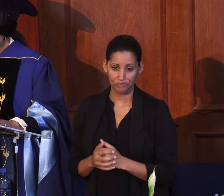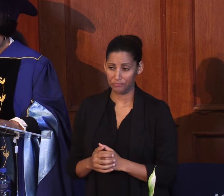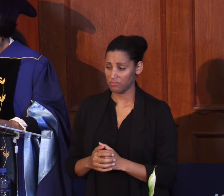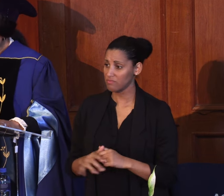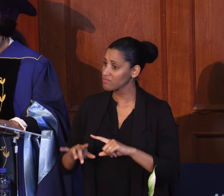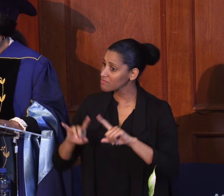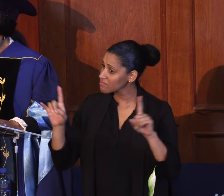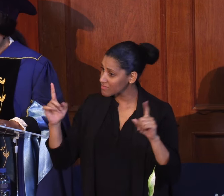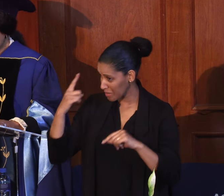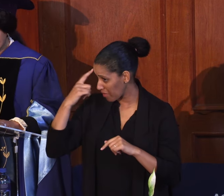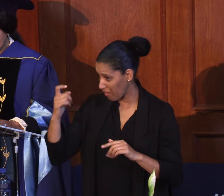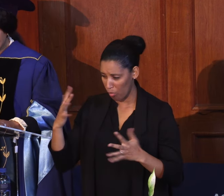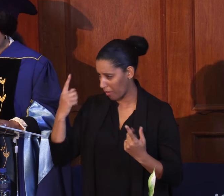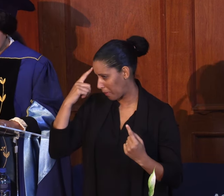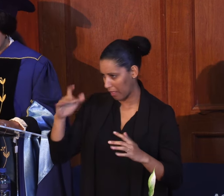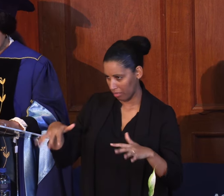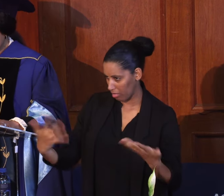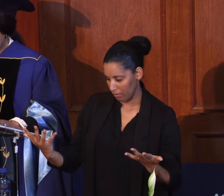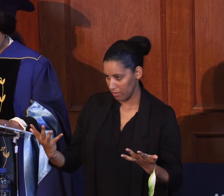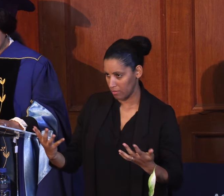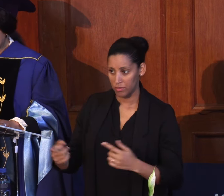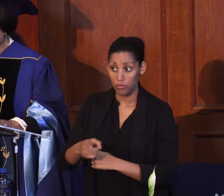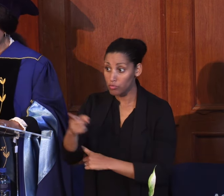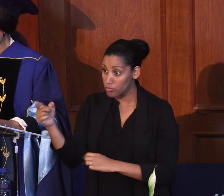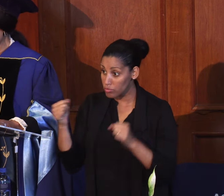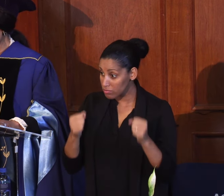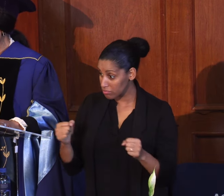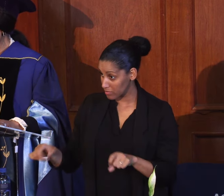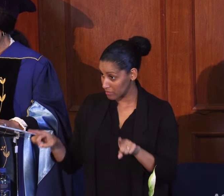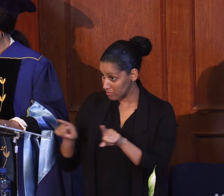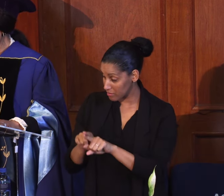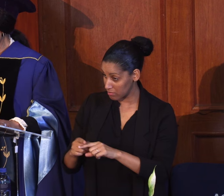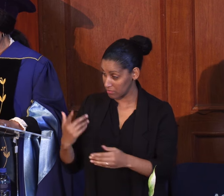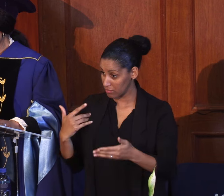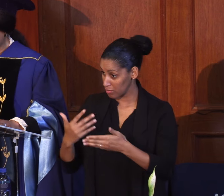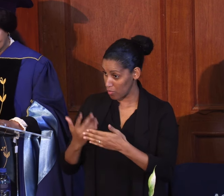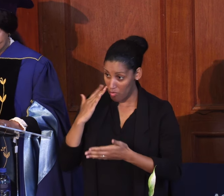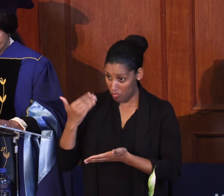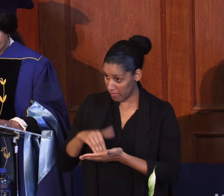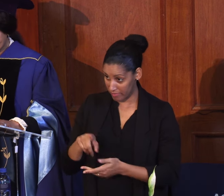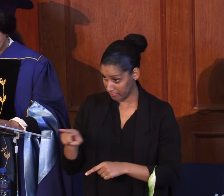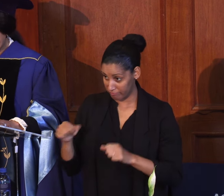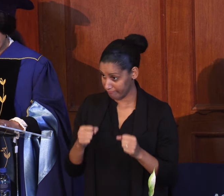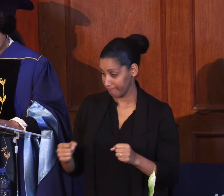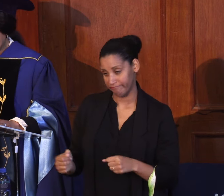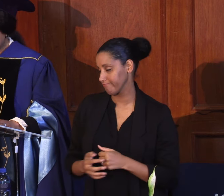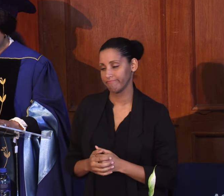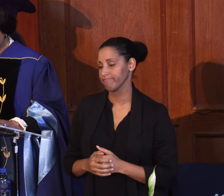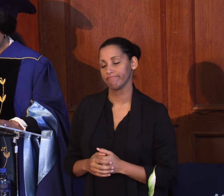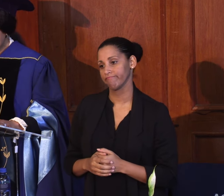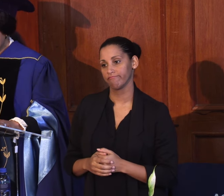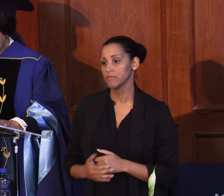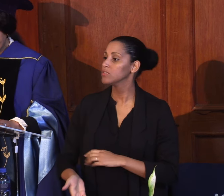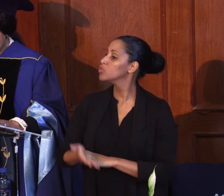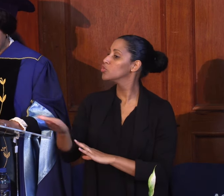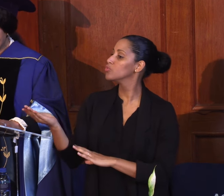Believe it or not, you are not the same person you were when you arrived. You may